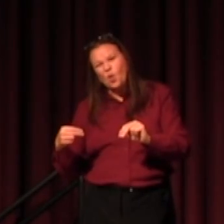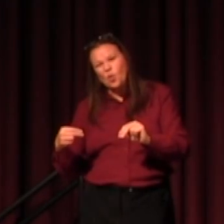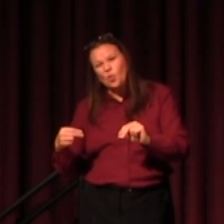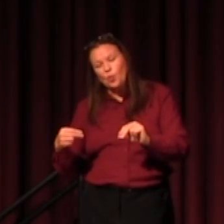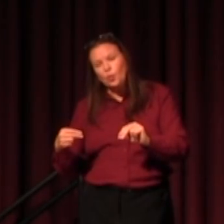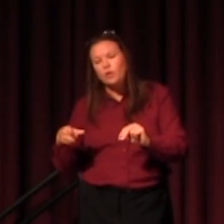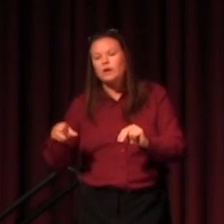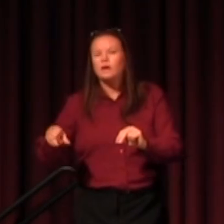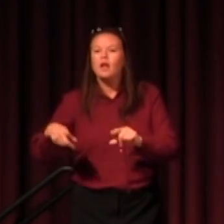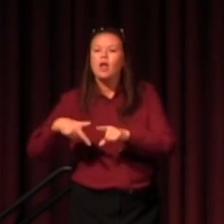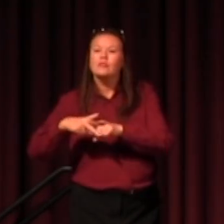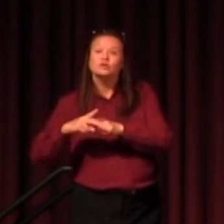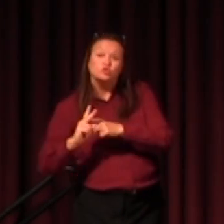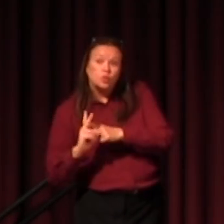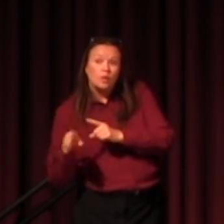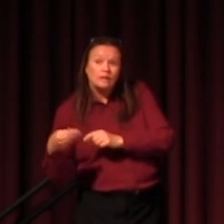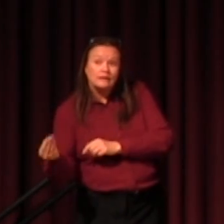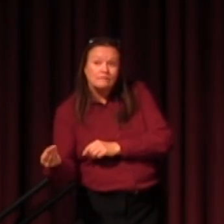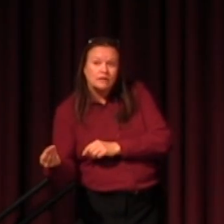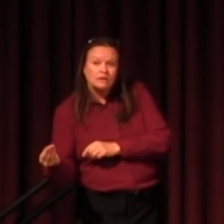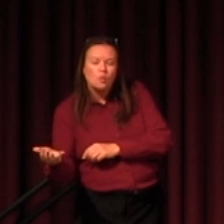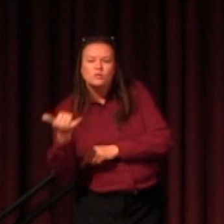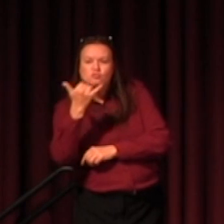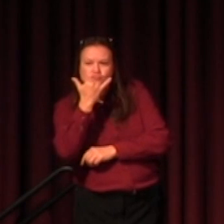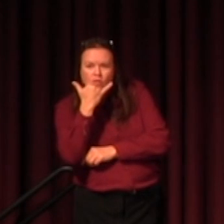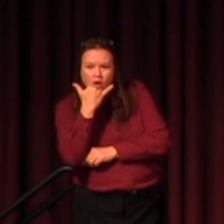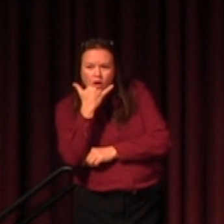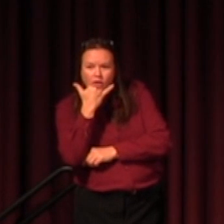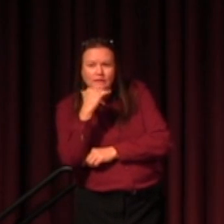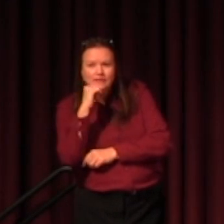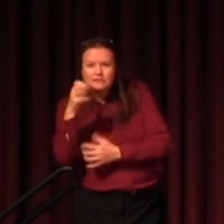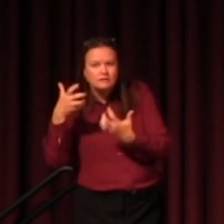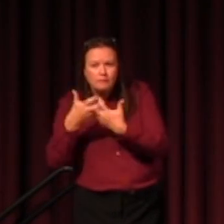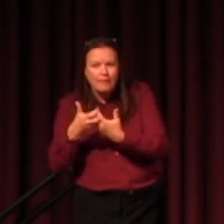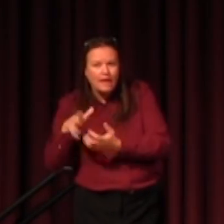using a tool that is not designed for him.